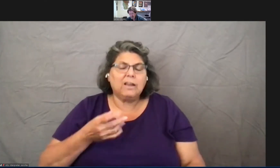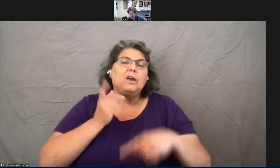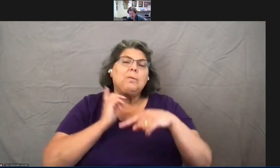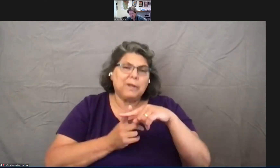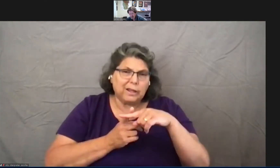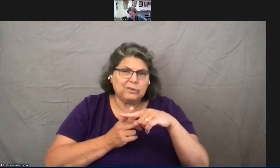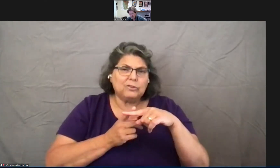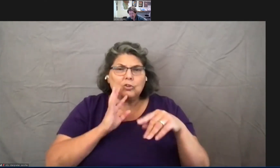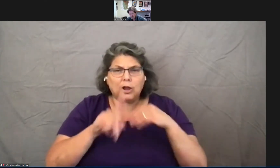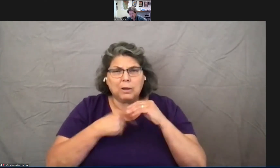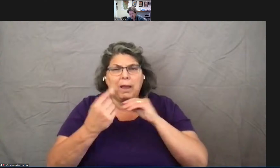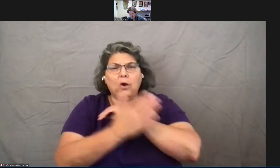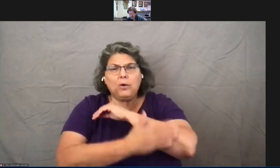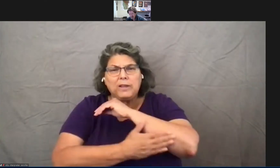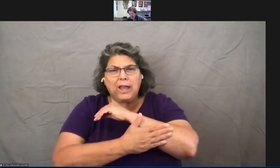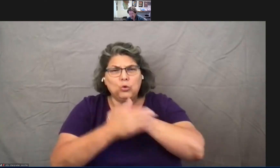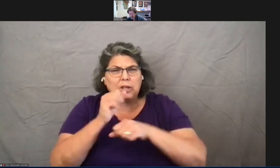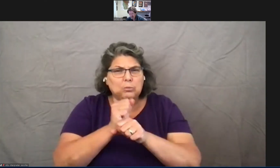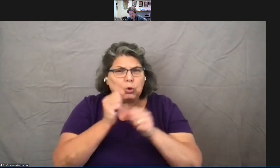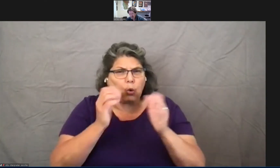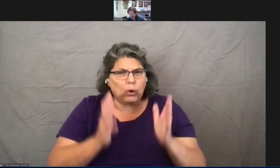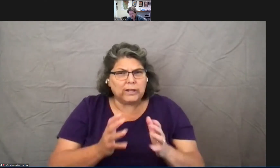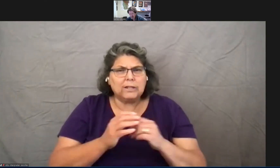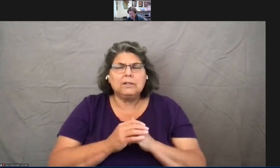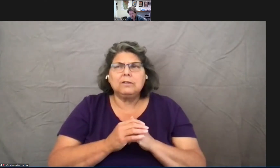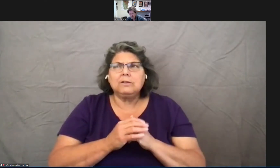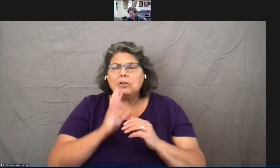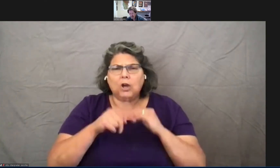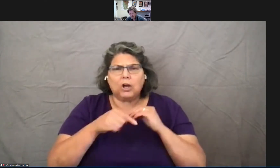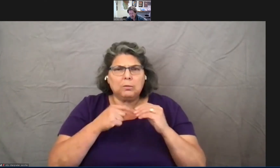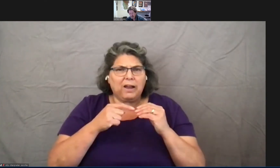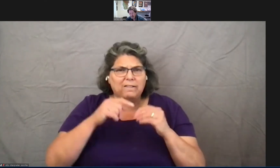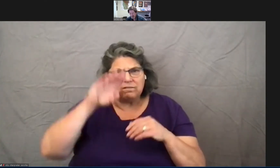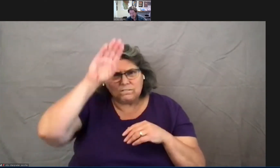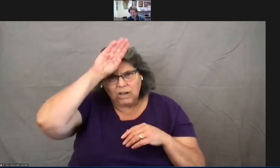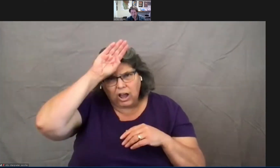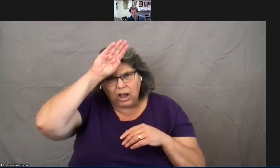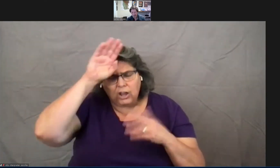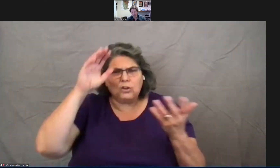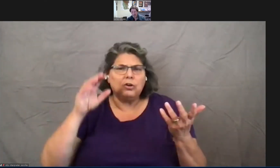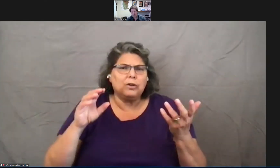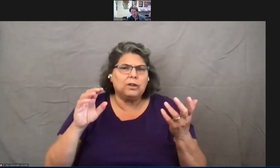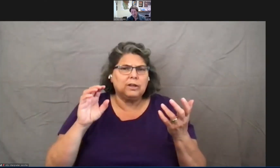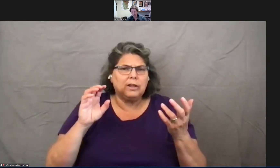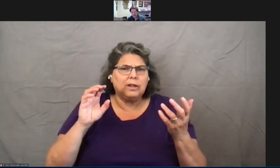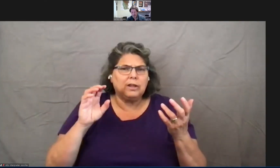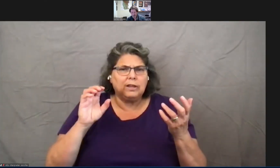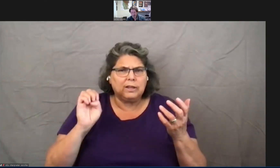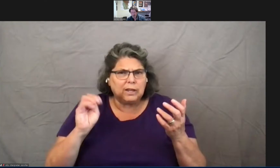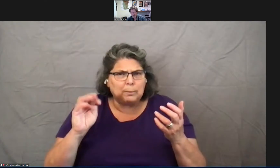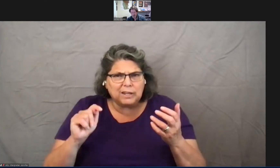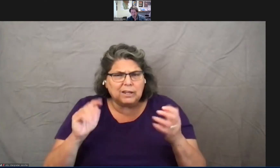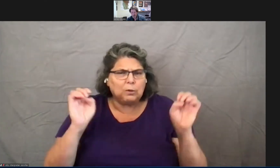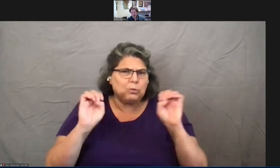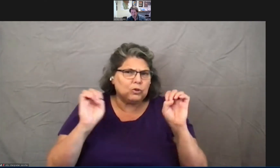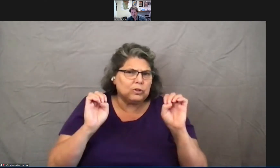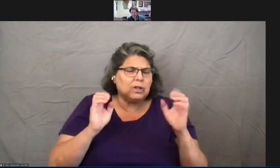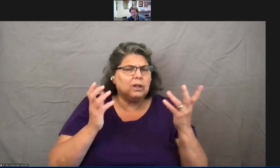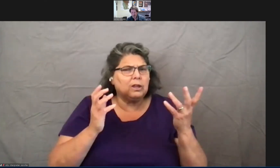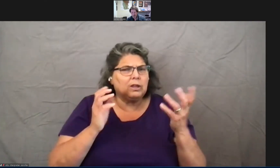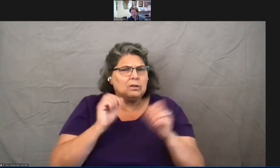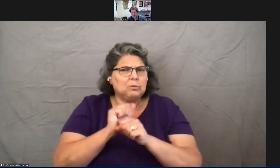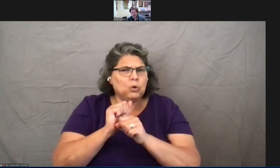about county employees and we've talked about fire and emergency responders. And I don't know if that's each